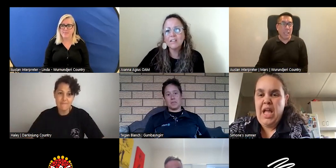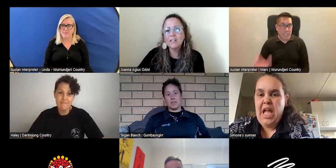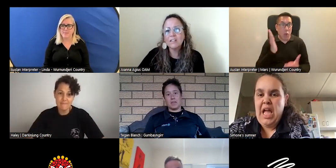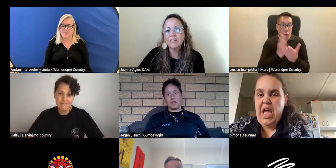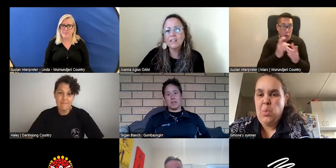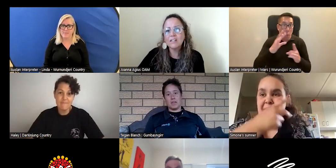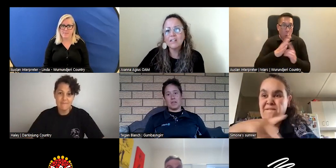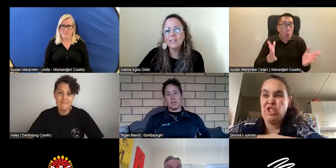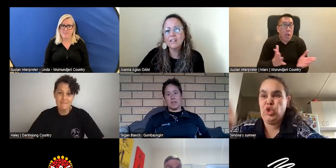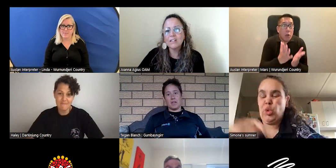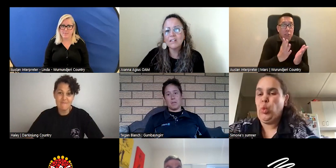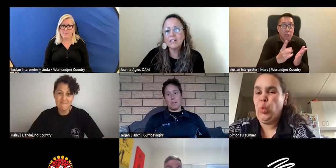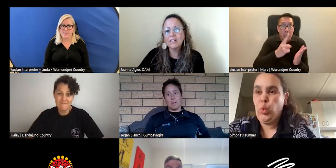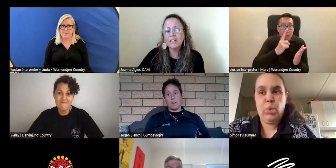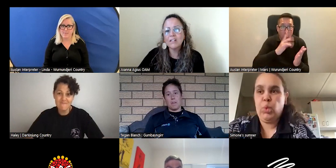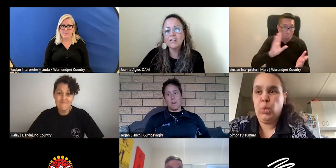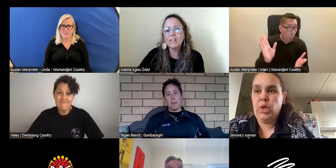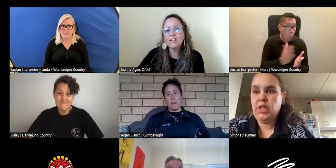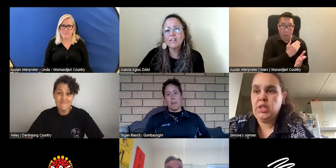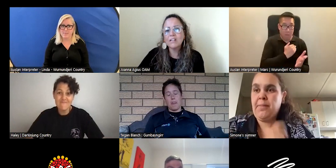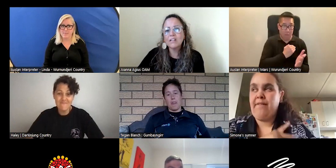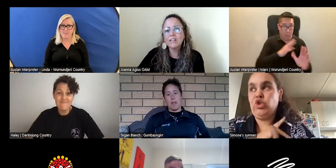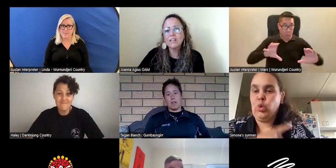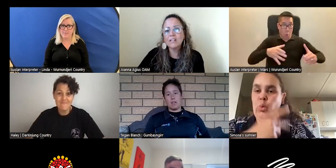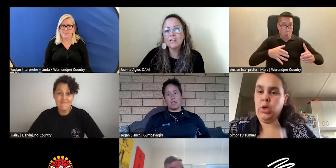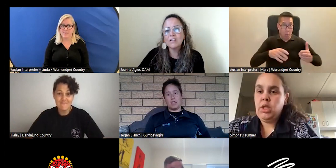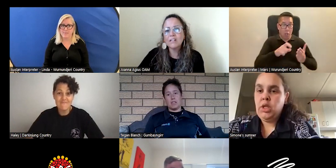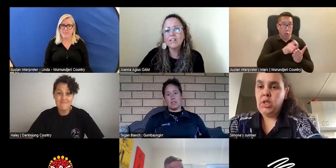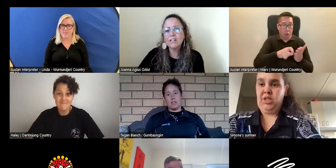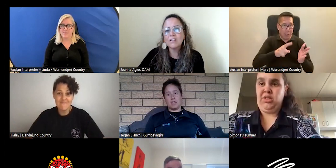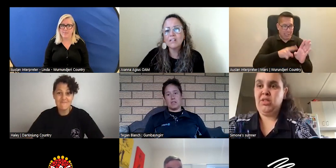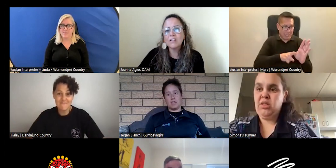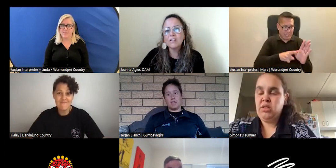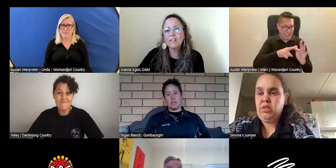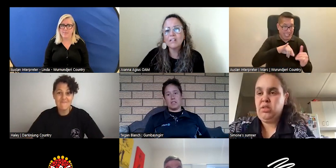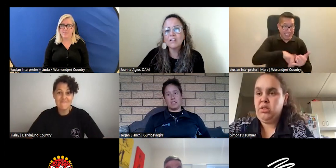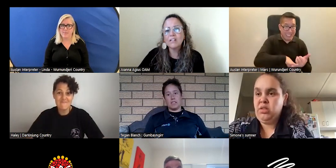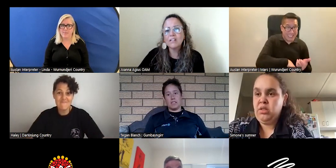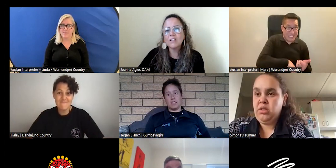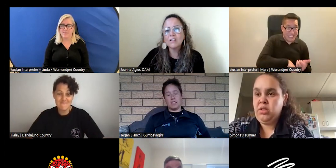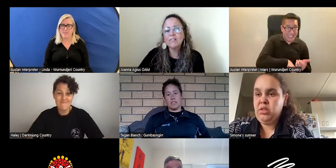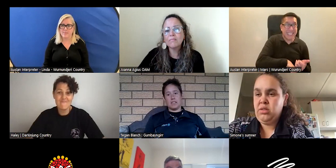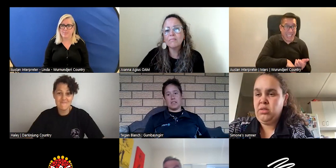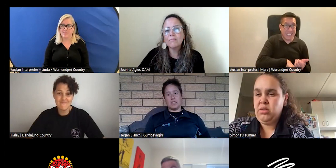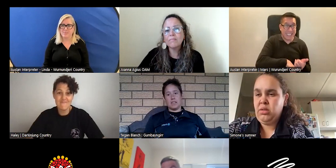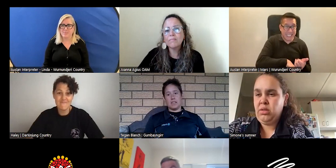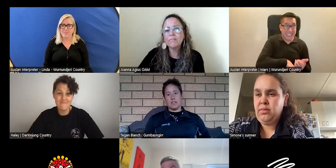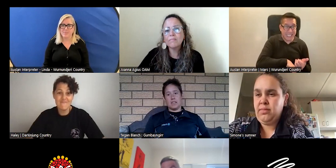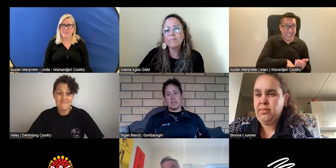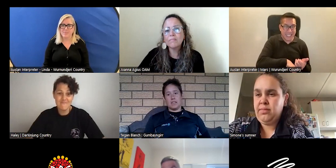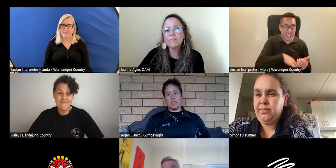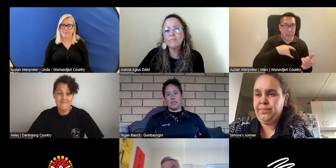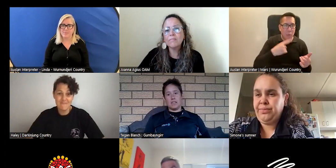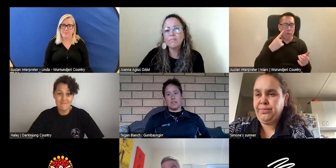that we encourage all of our mob to write the words yes, because we're finding out